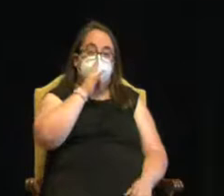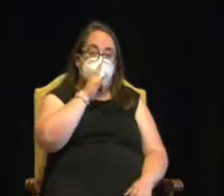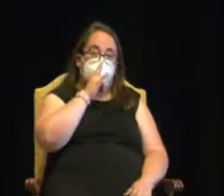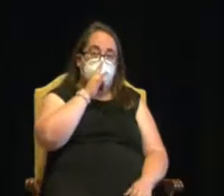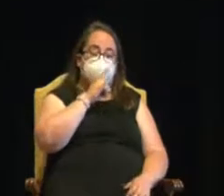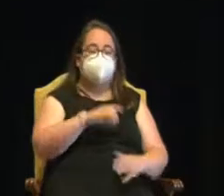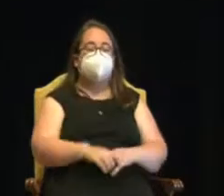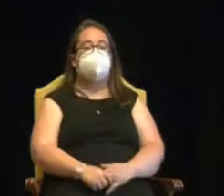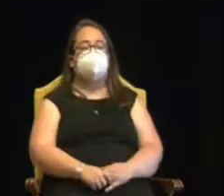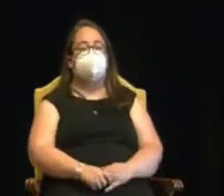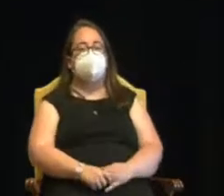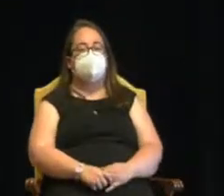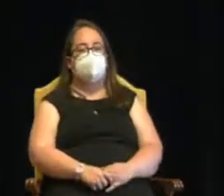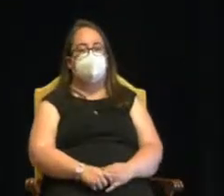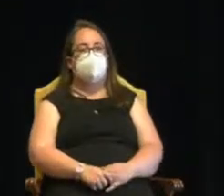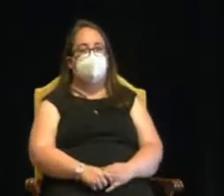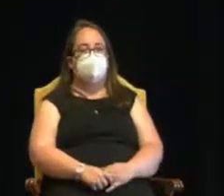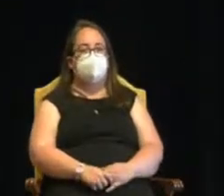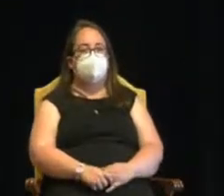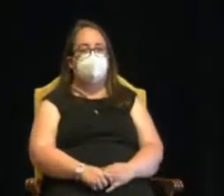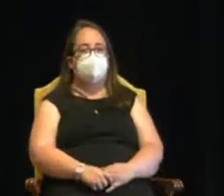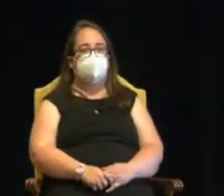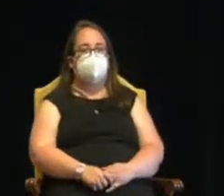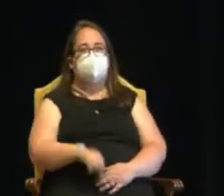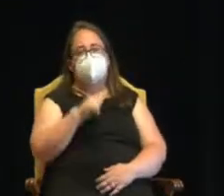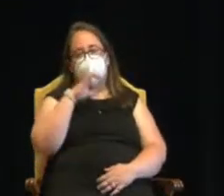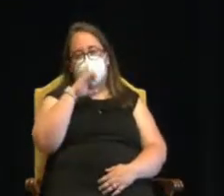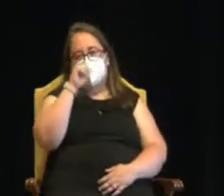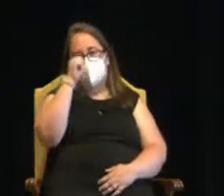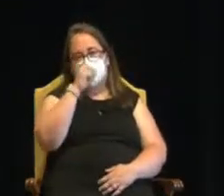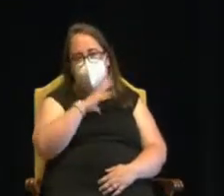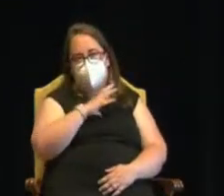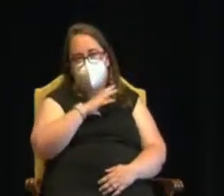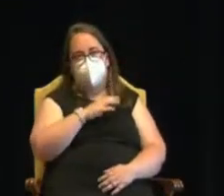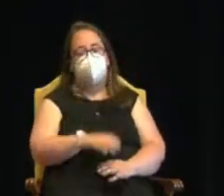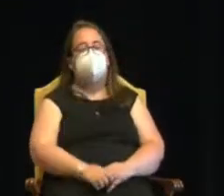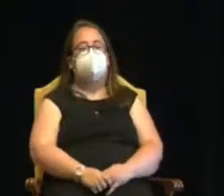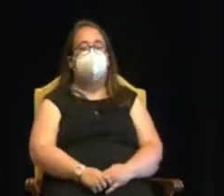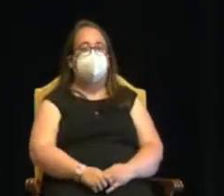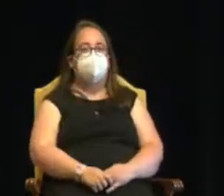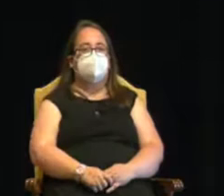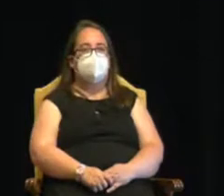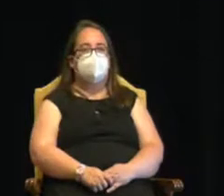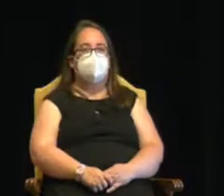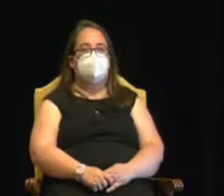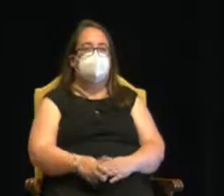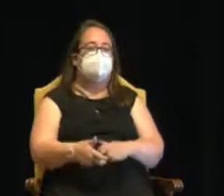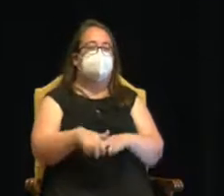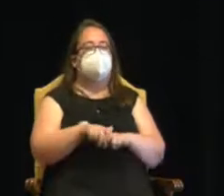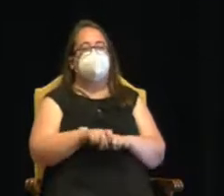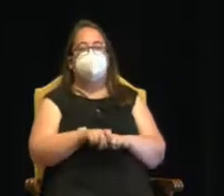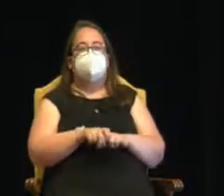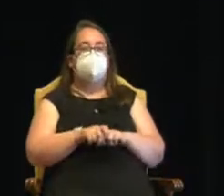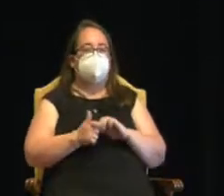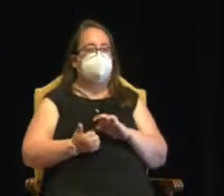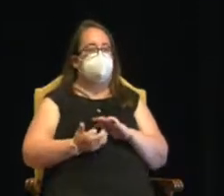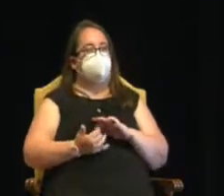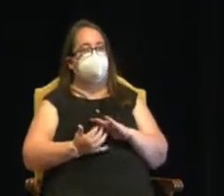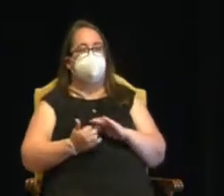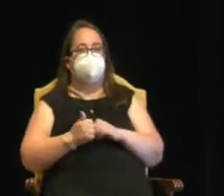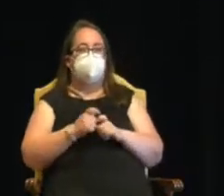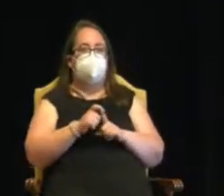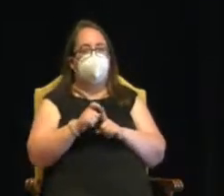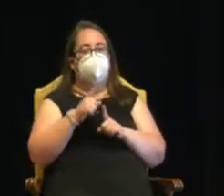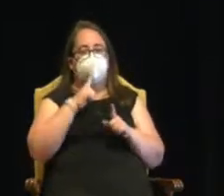It's significant that he's a crotchety old man who sits in his bed and fumes about the way words are